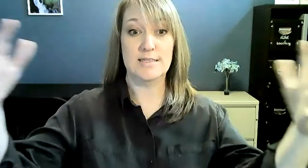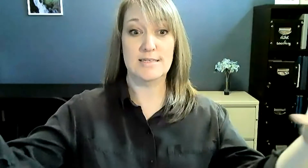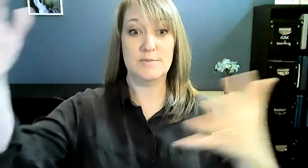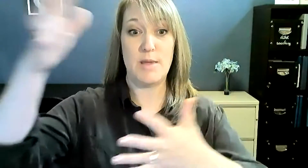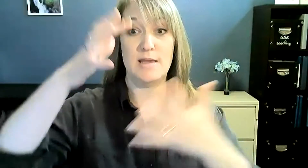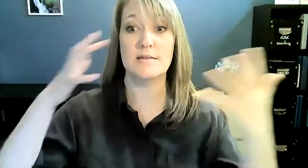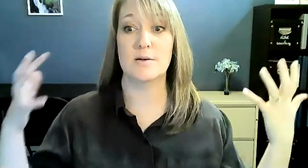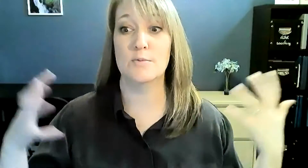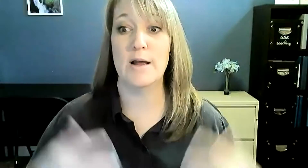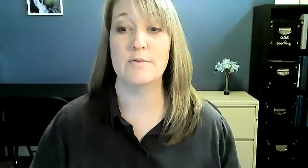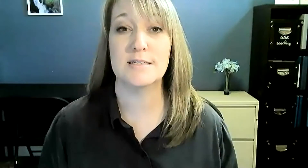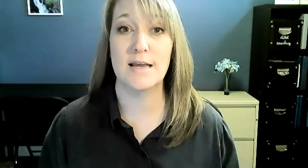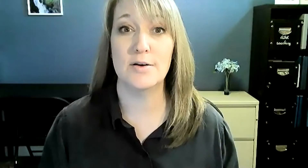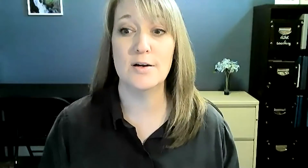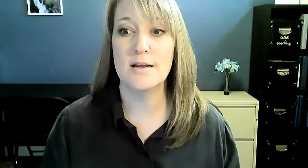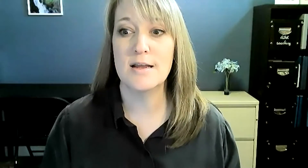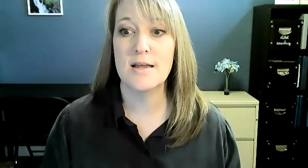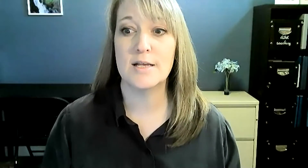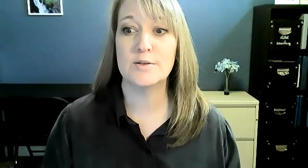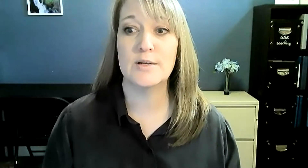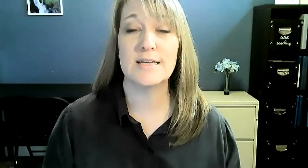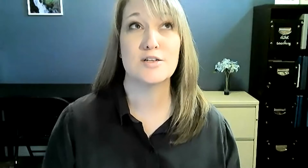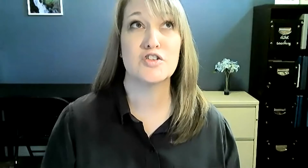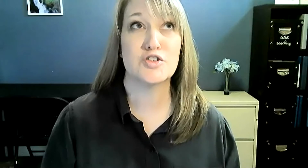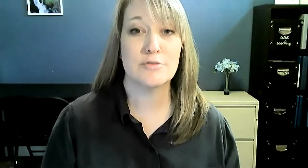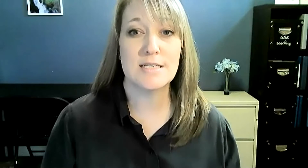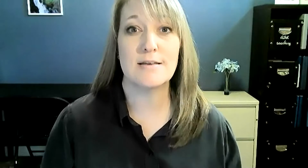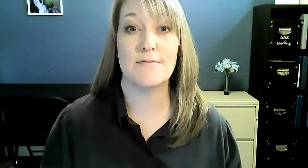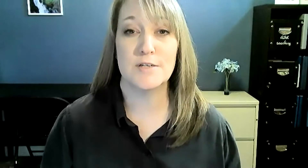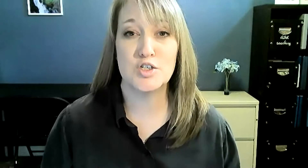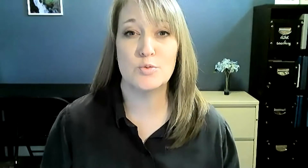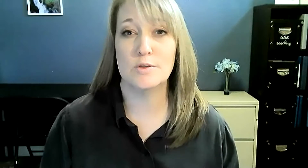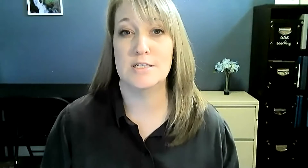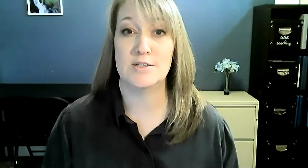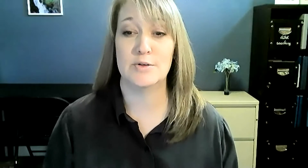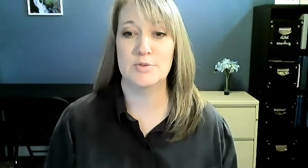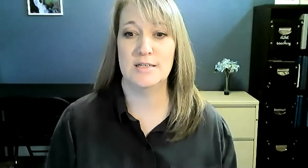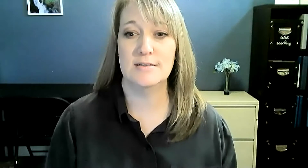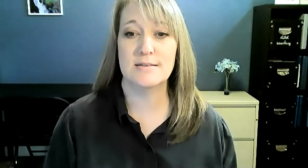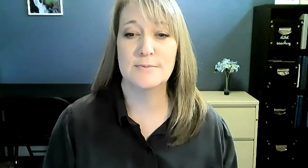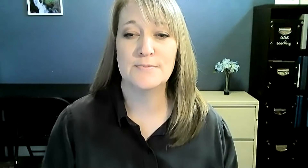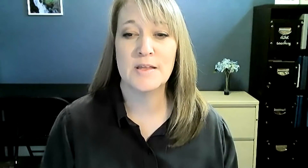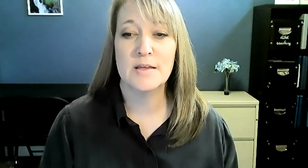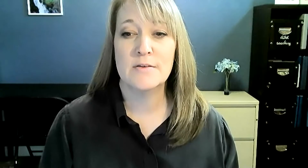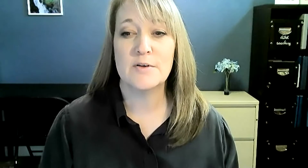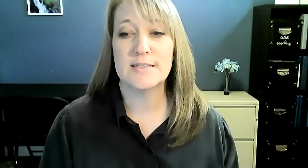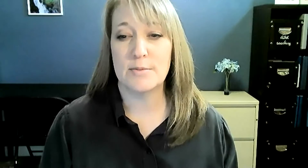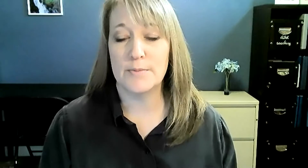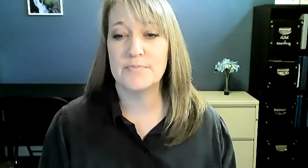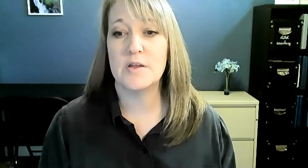this space around the signer, including strictly visual descriptions. For example, there